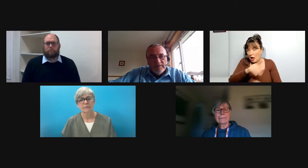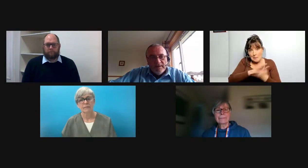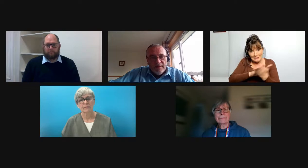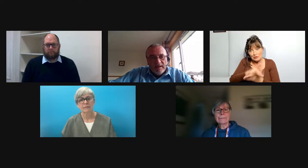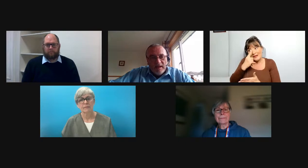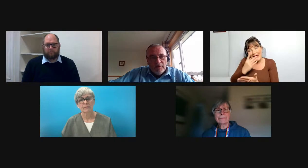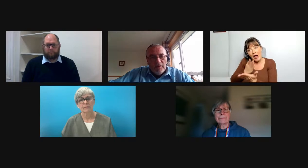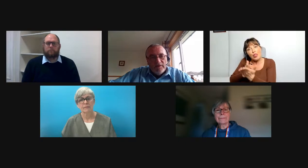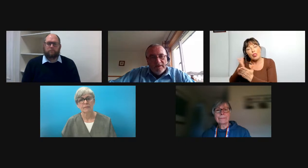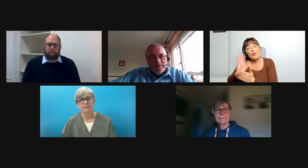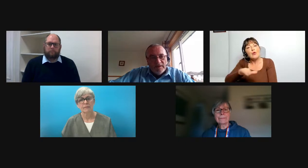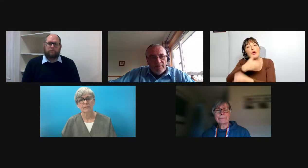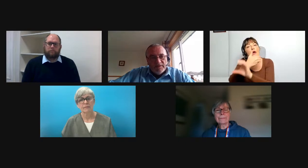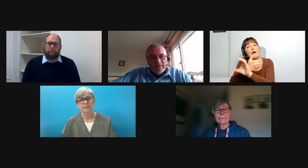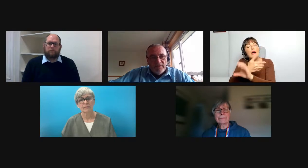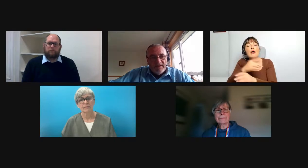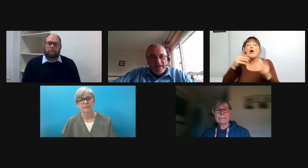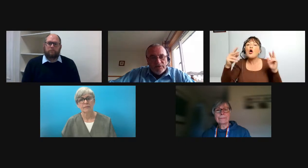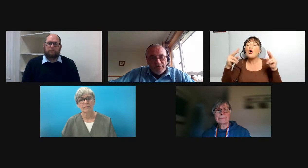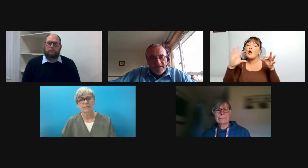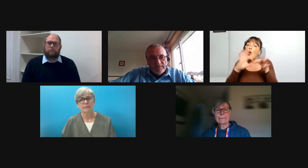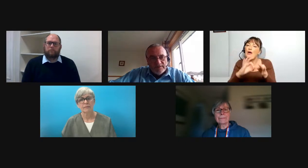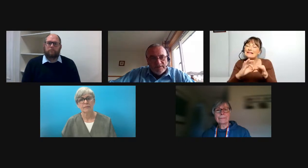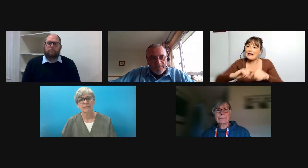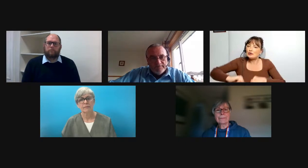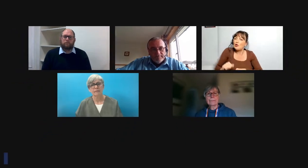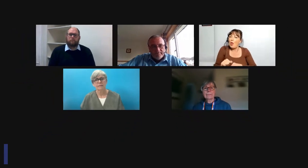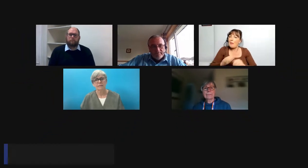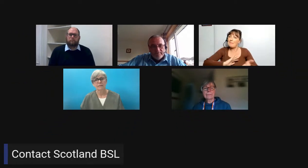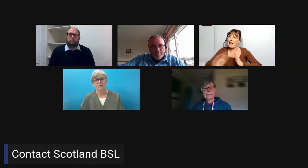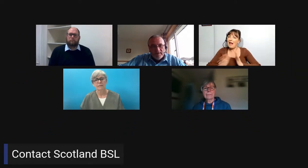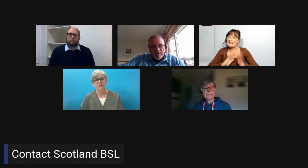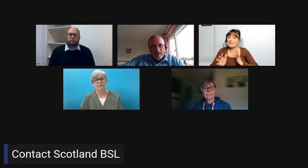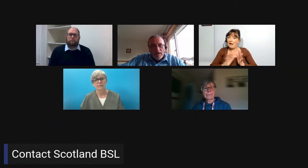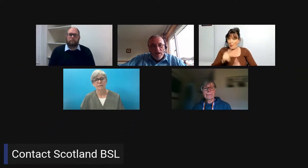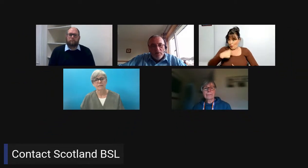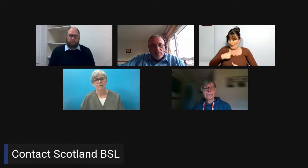proud about how that developed into a national service.